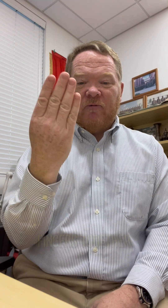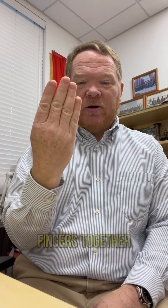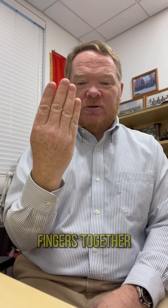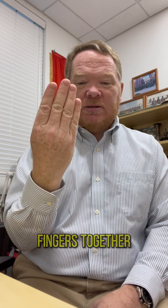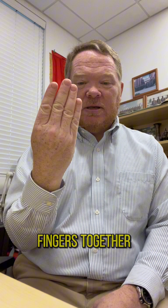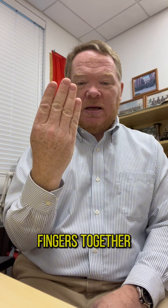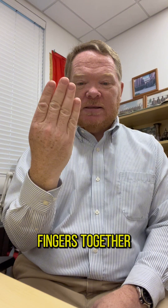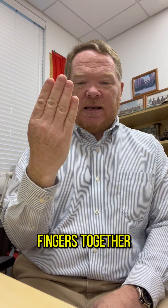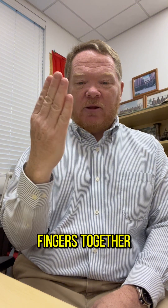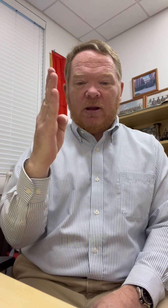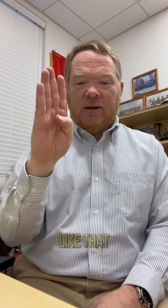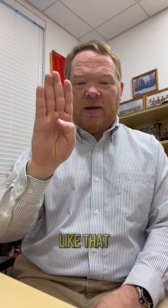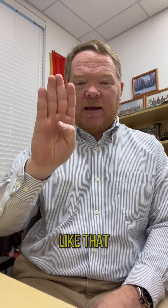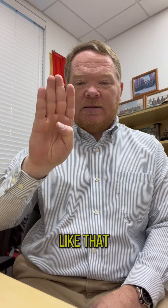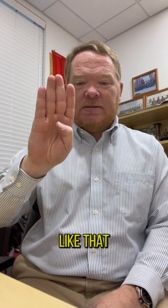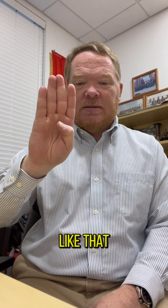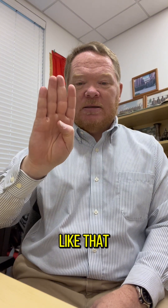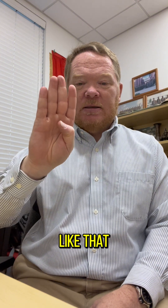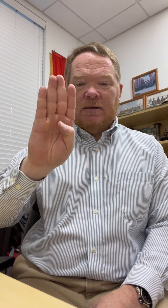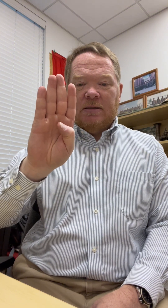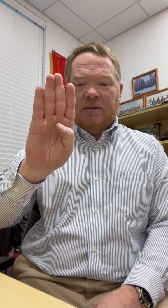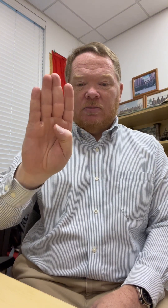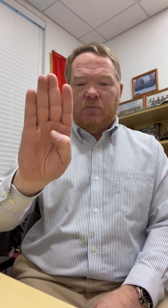fingers together like that. B.